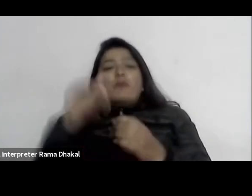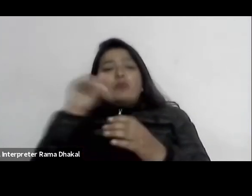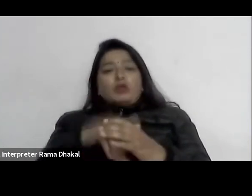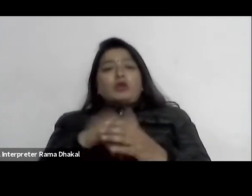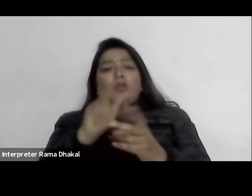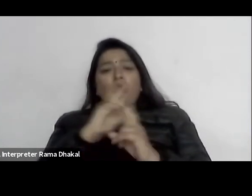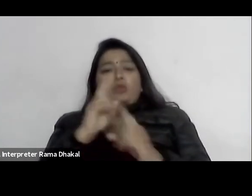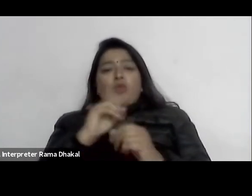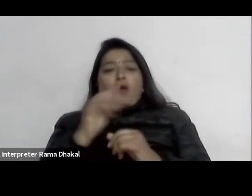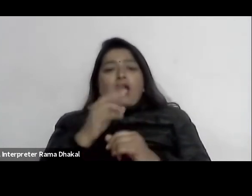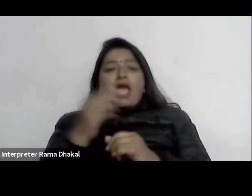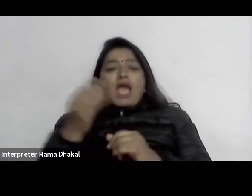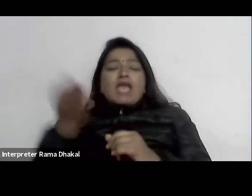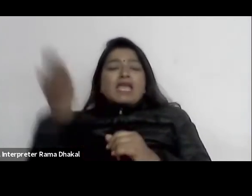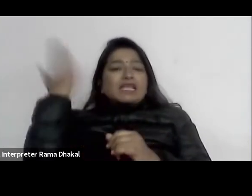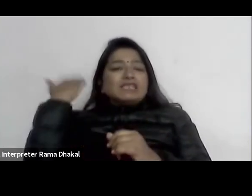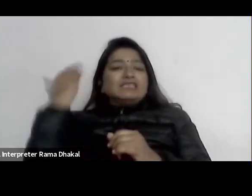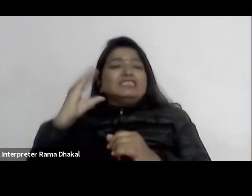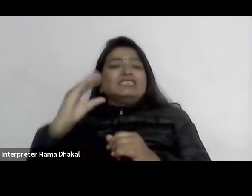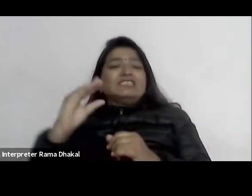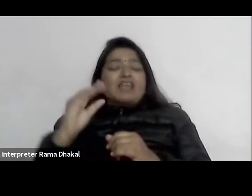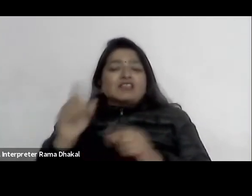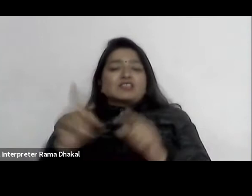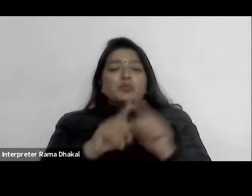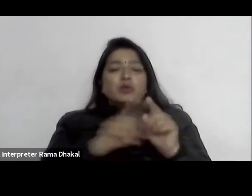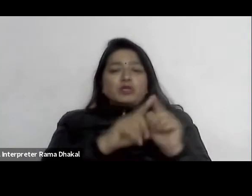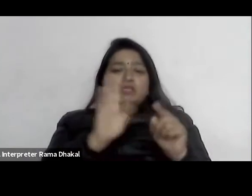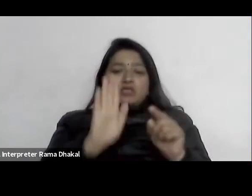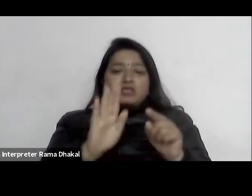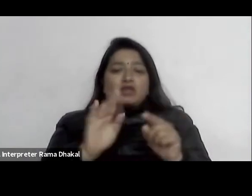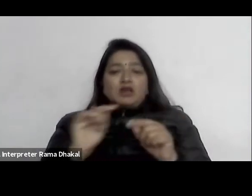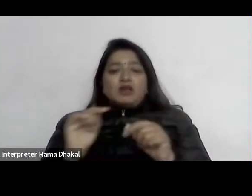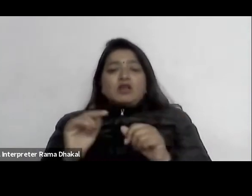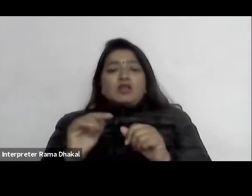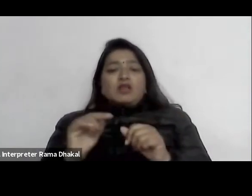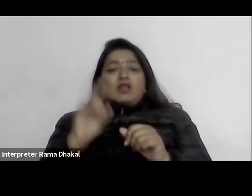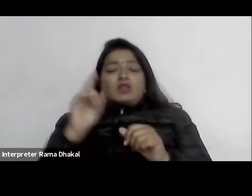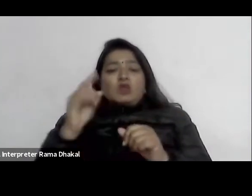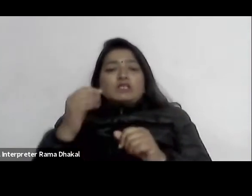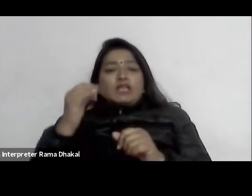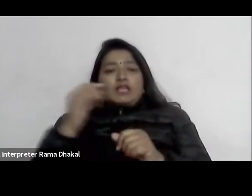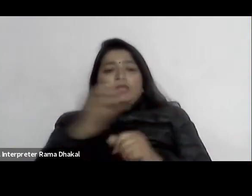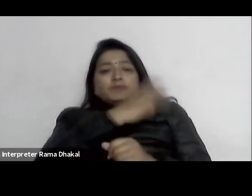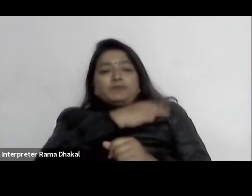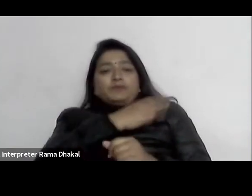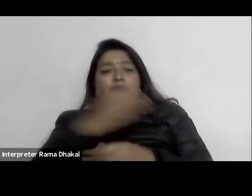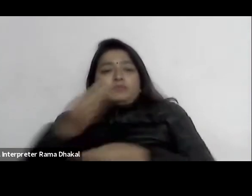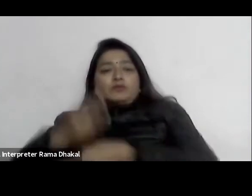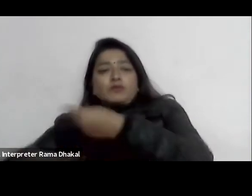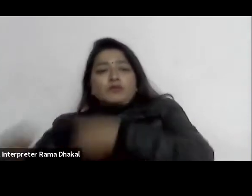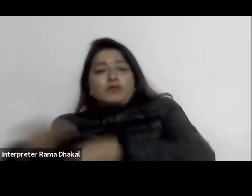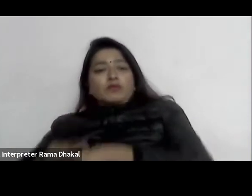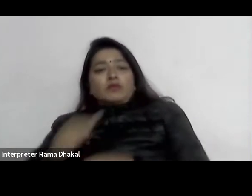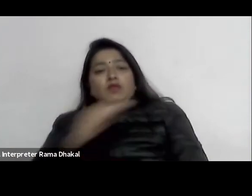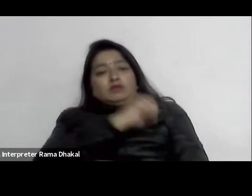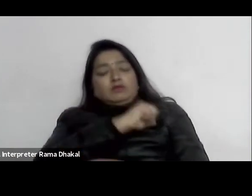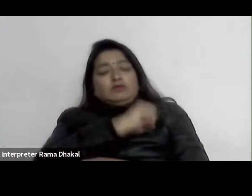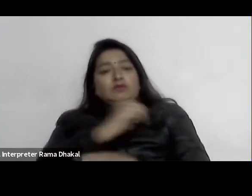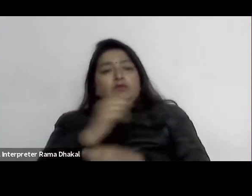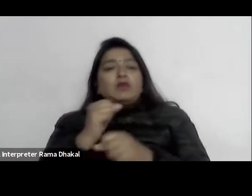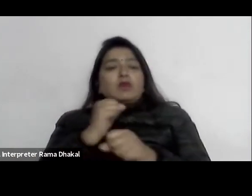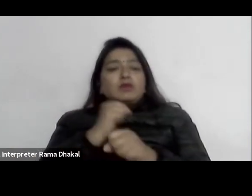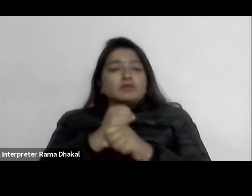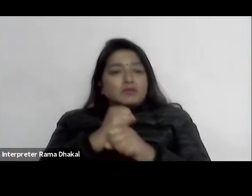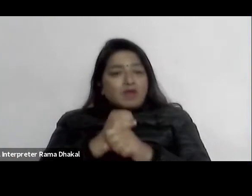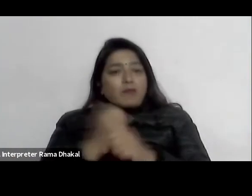a history from medieval times of trafficking and sexual slavery. After every war, there